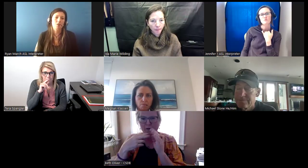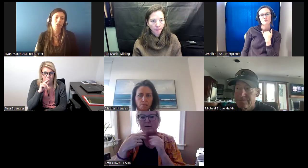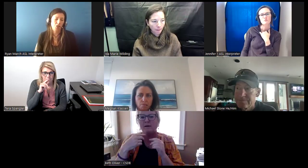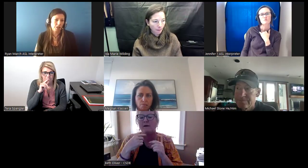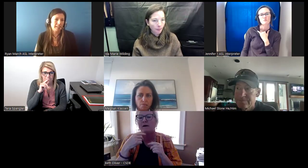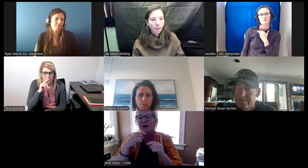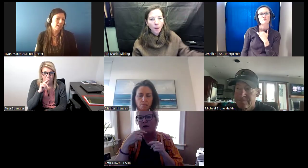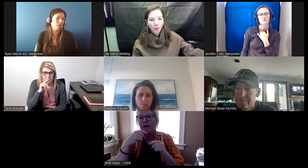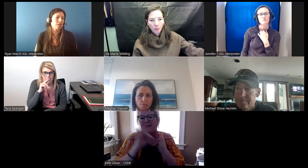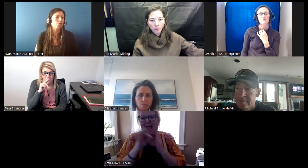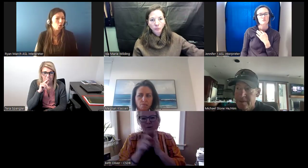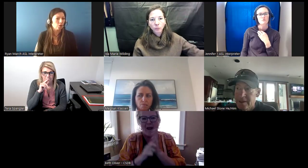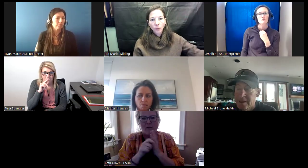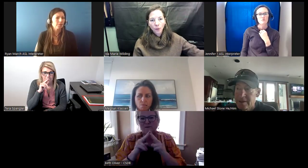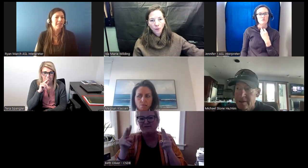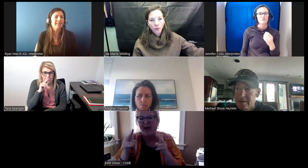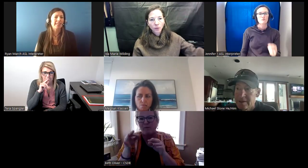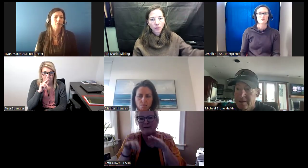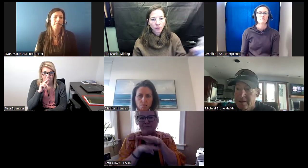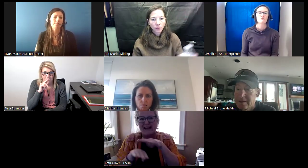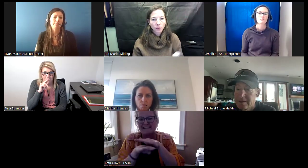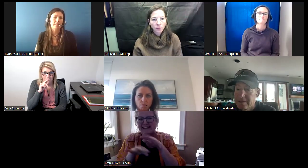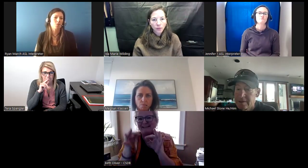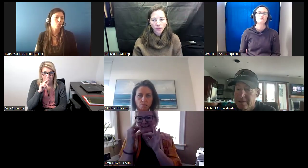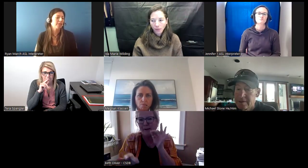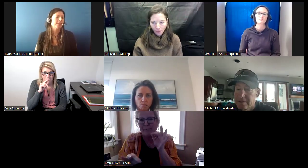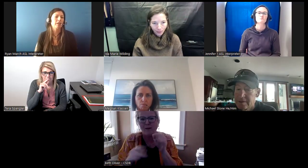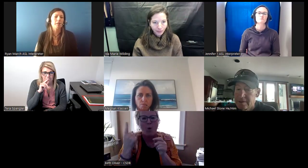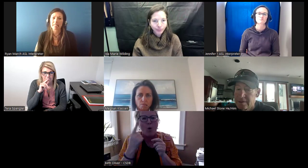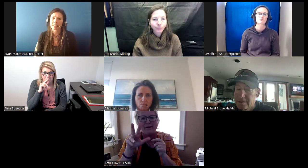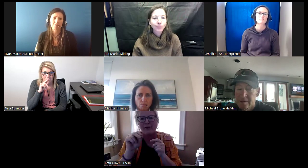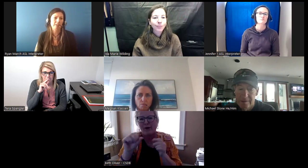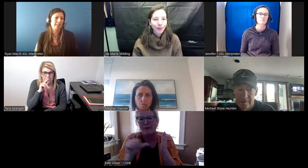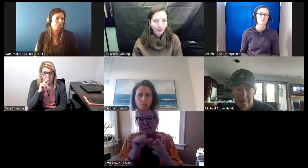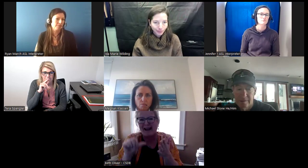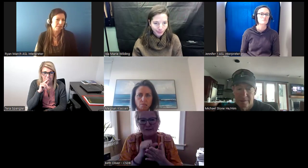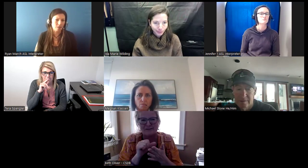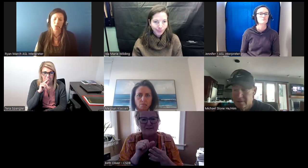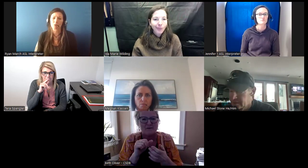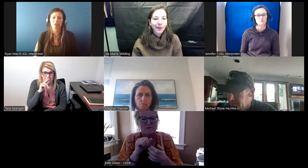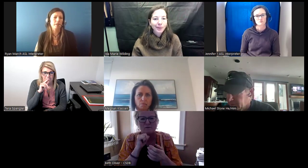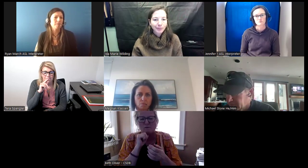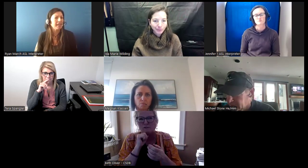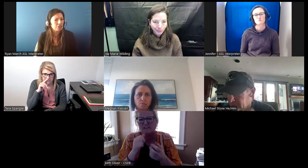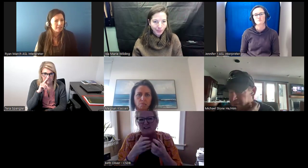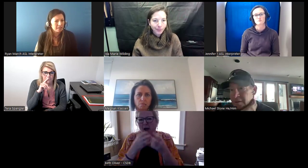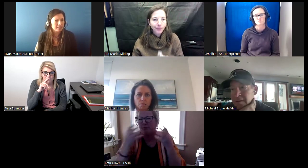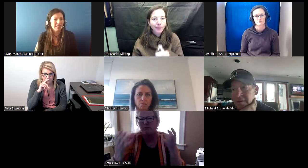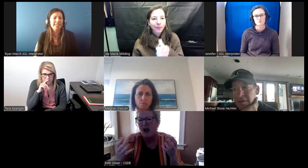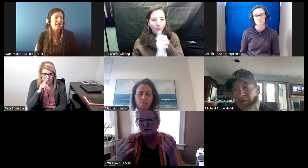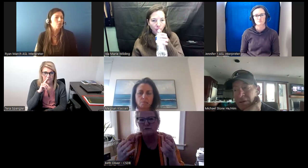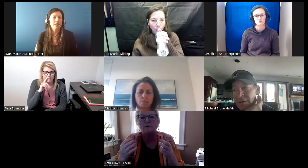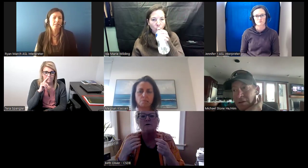I first started in my current role, the accounting manual was very basic, very simplified. There was only 30